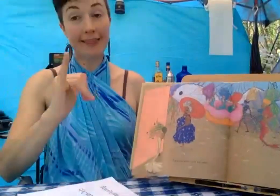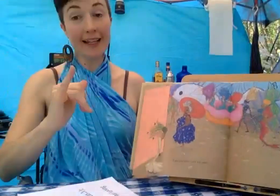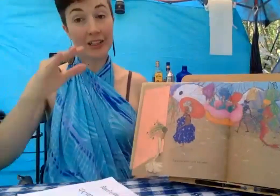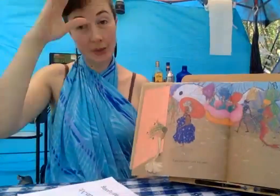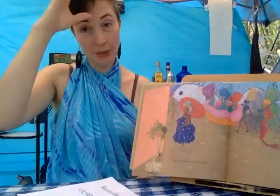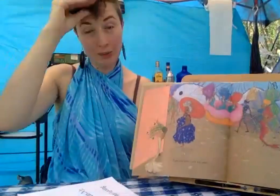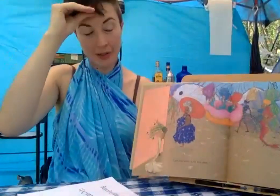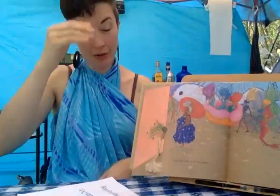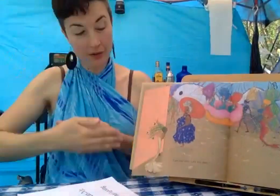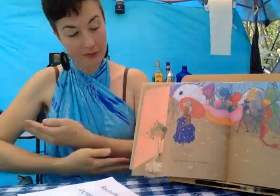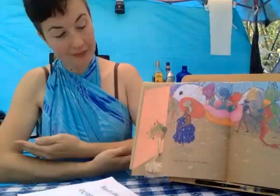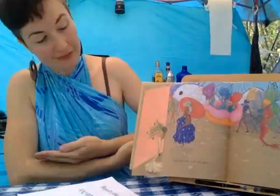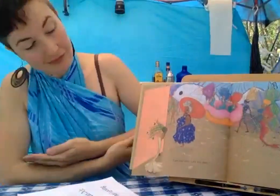"Like you, mijo.